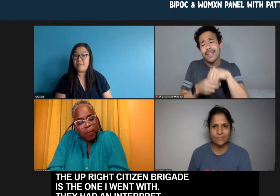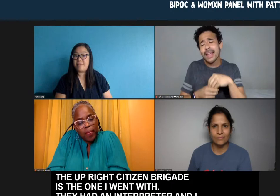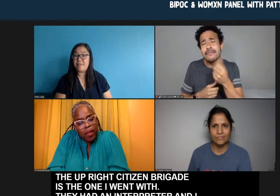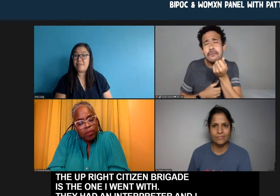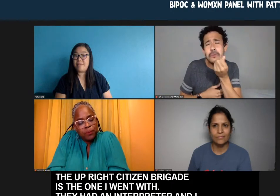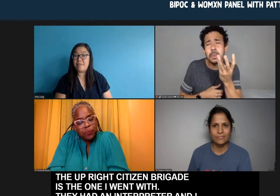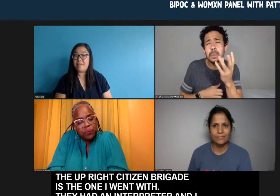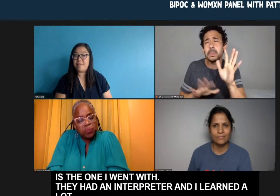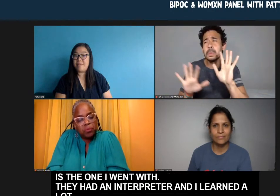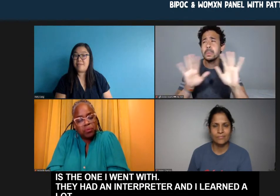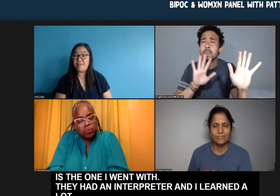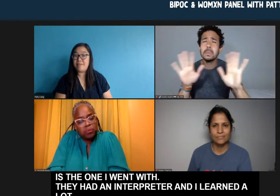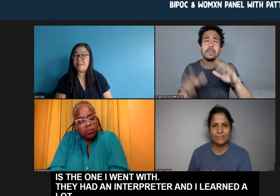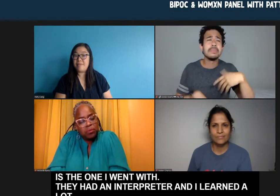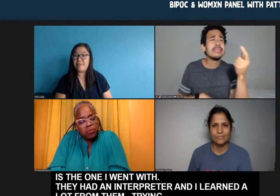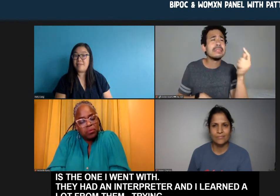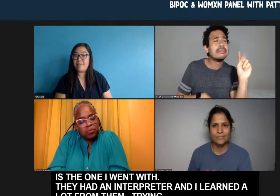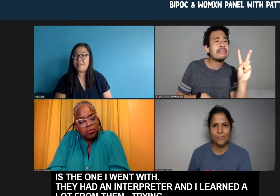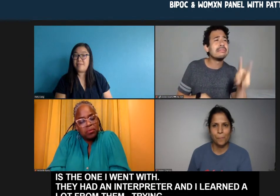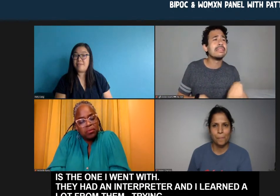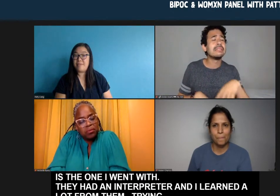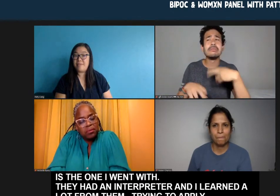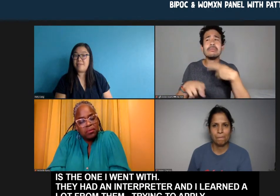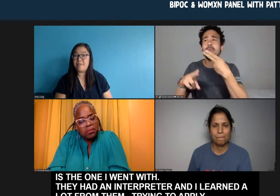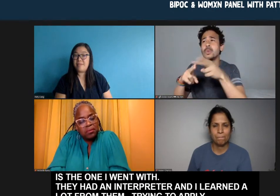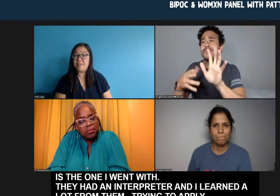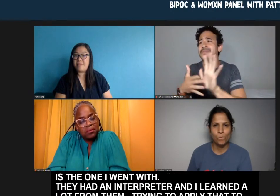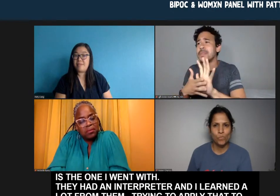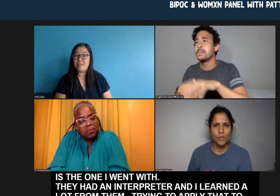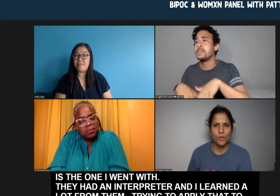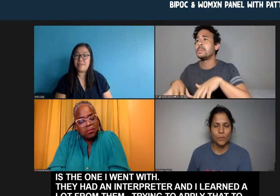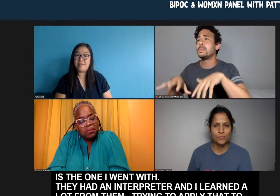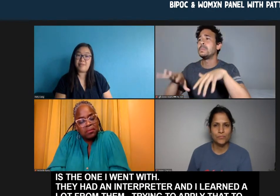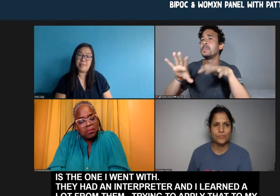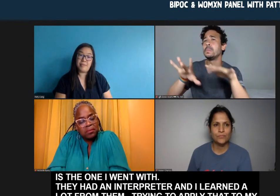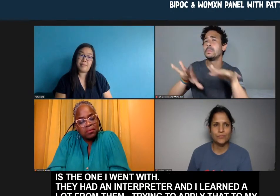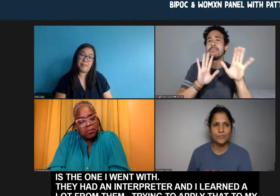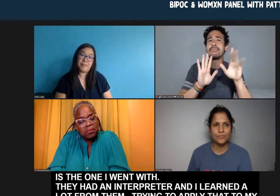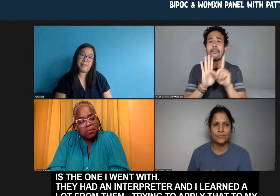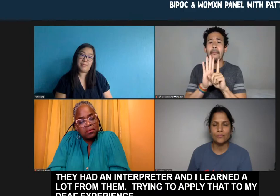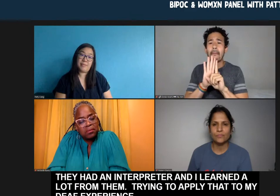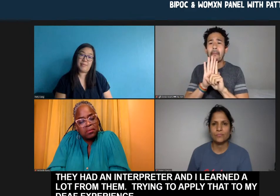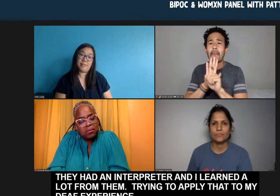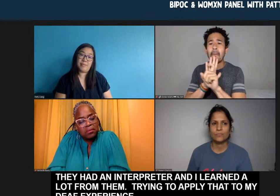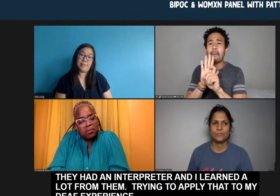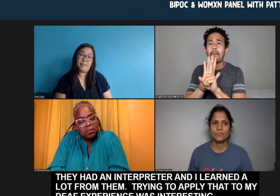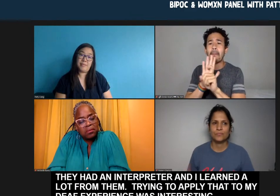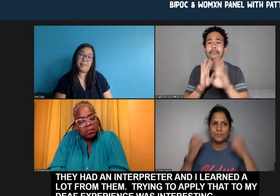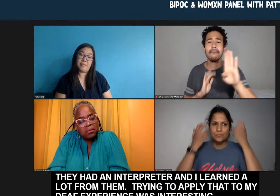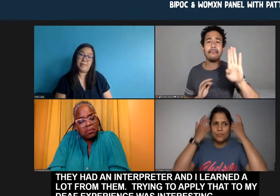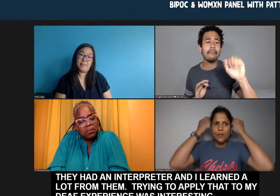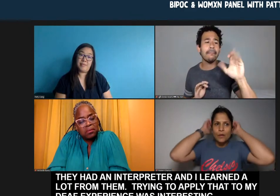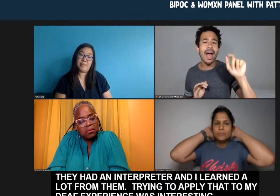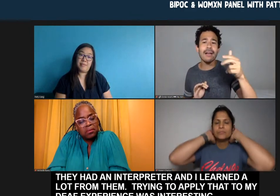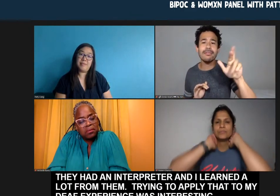experience, it was interesting. And so I got into a few things with TV and film, with that exposure and that experience, but it felt